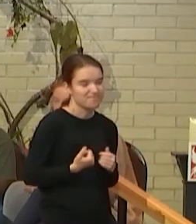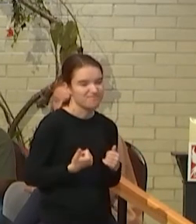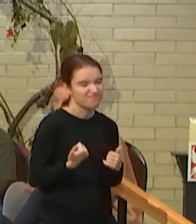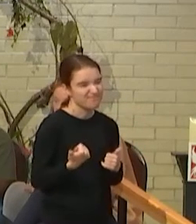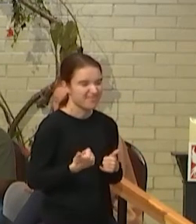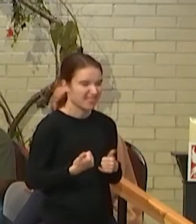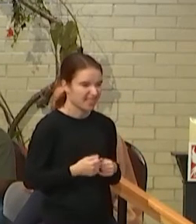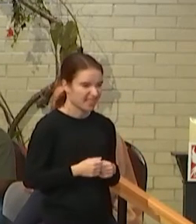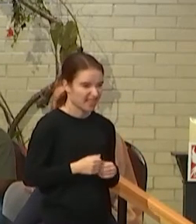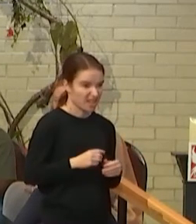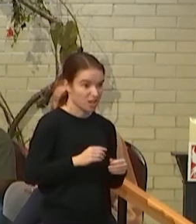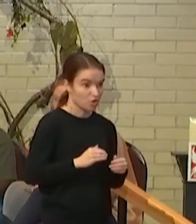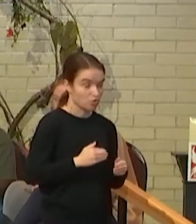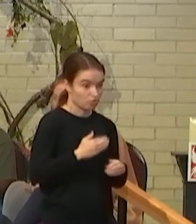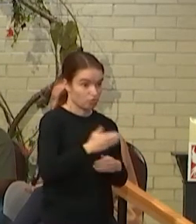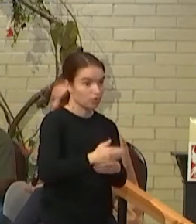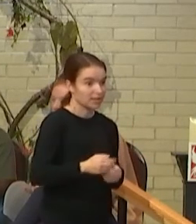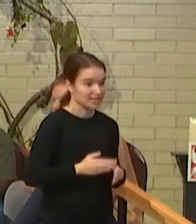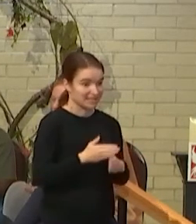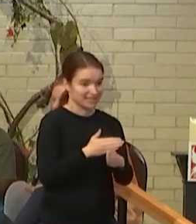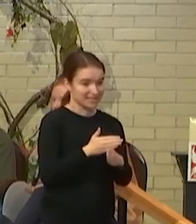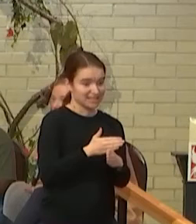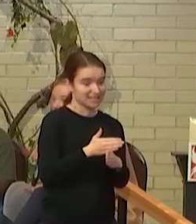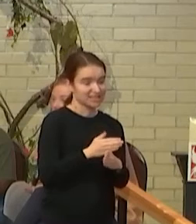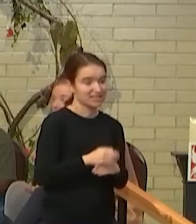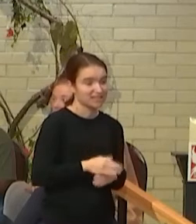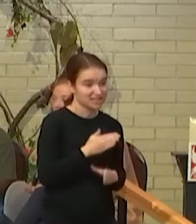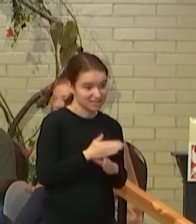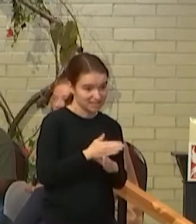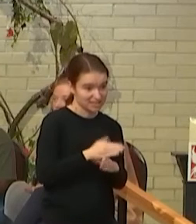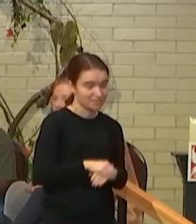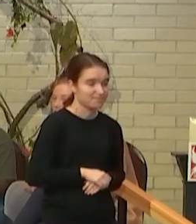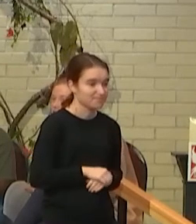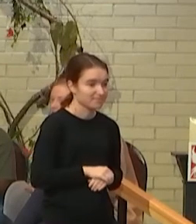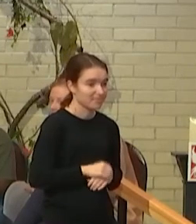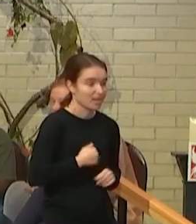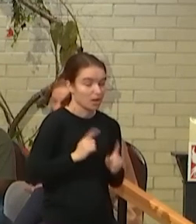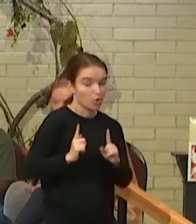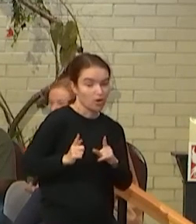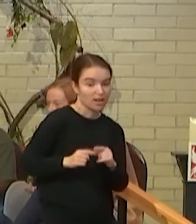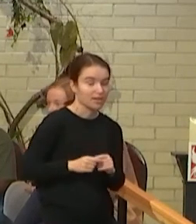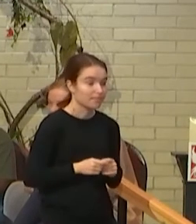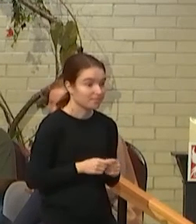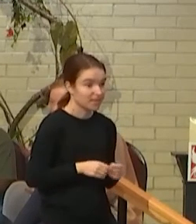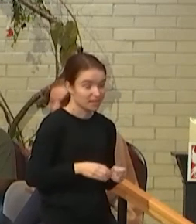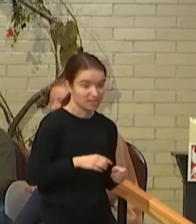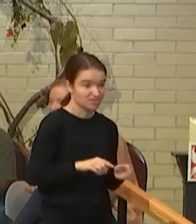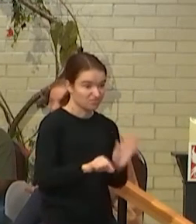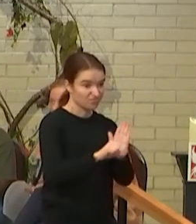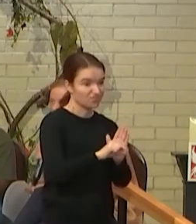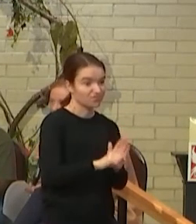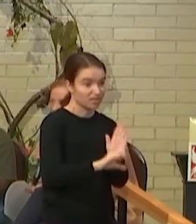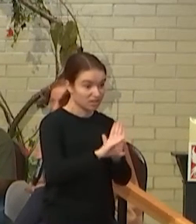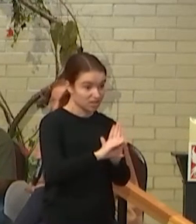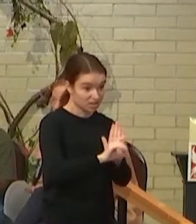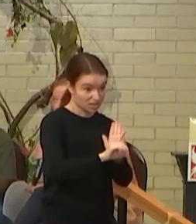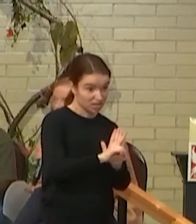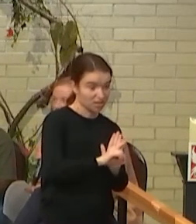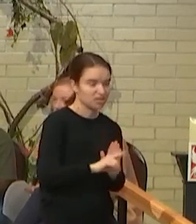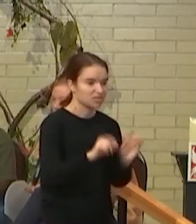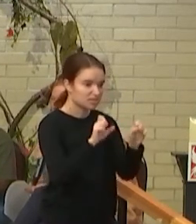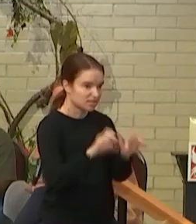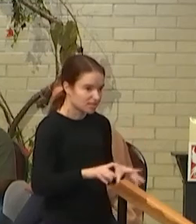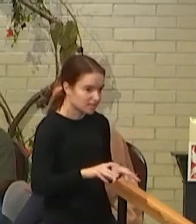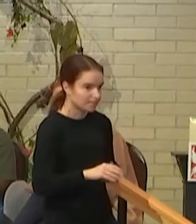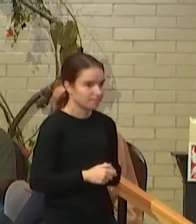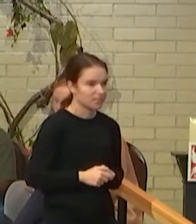me. I remember I went to her because I literally was getting C's and D's on every single test, every single quiz. I